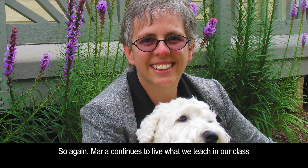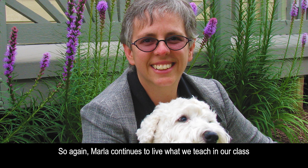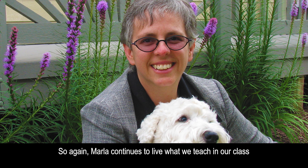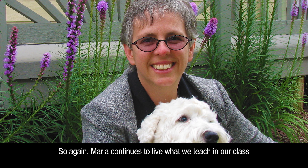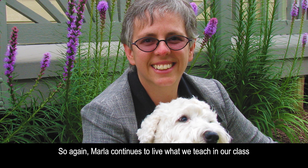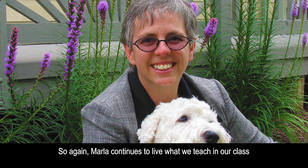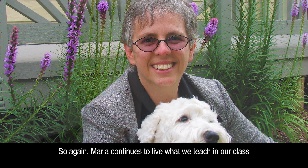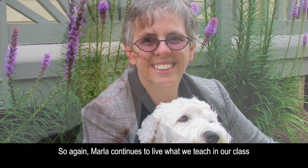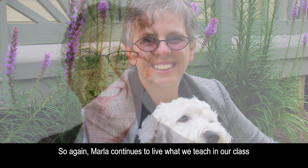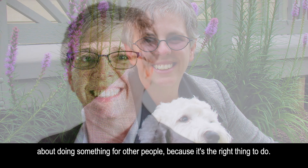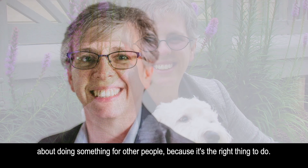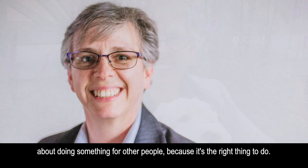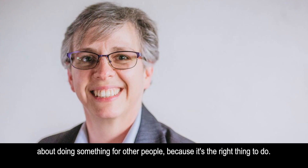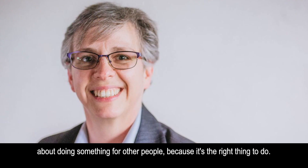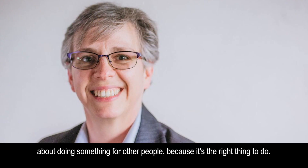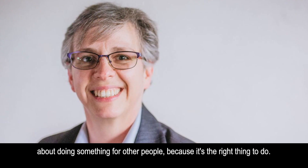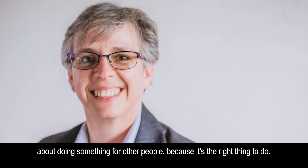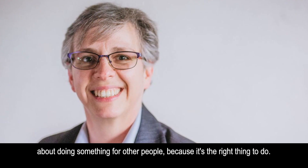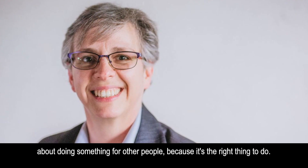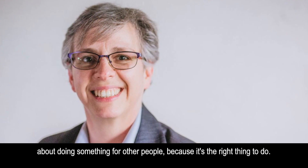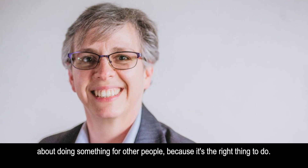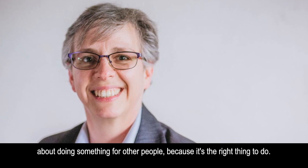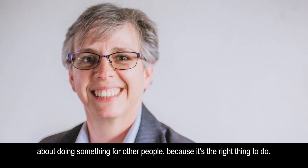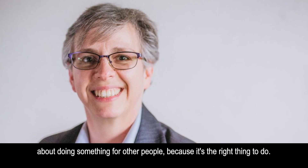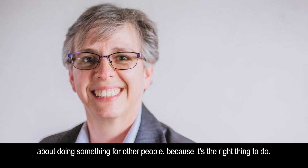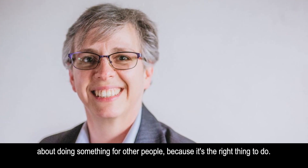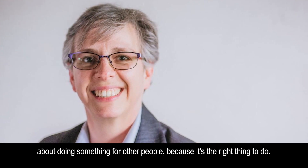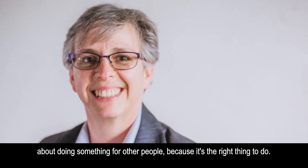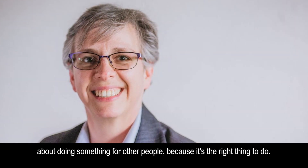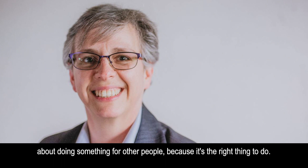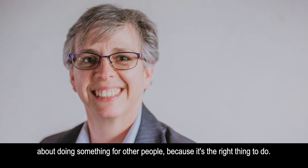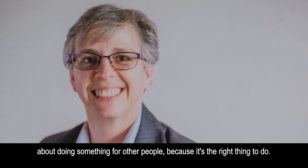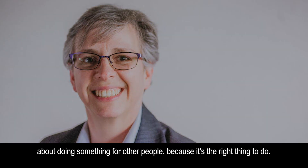teach in our class about doing something for other people because it's the right thing to do.